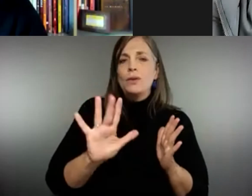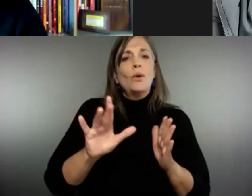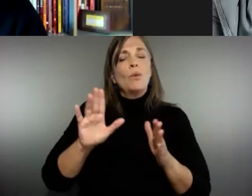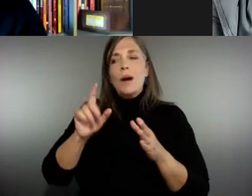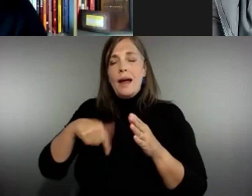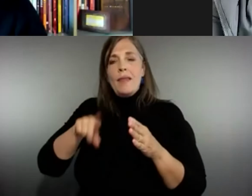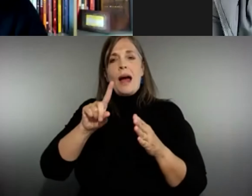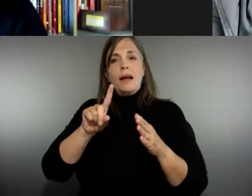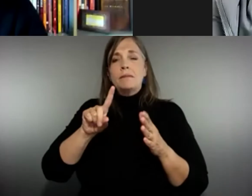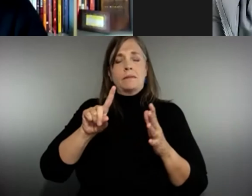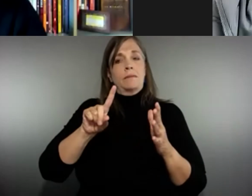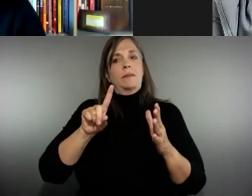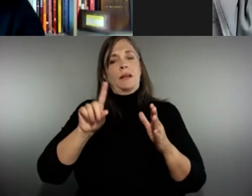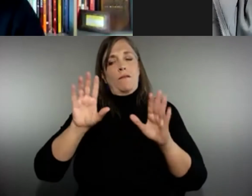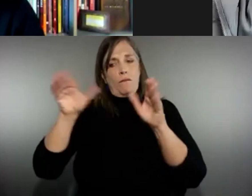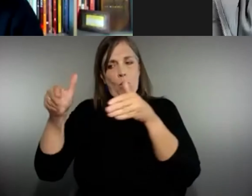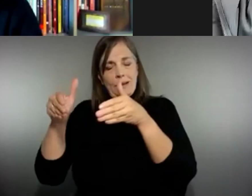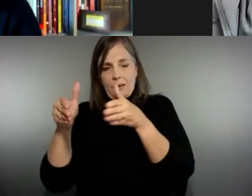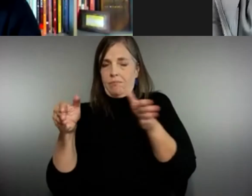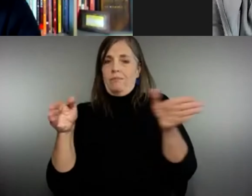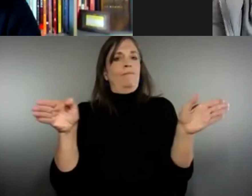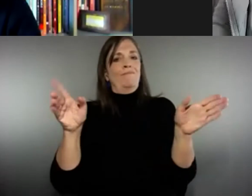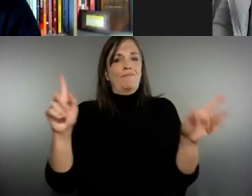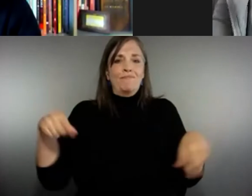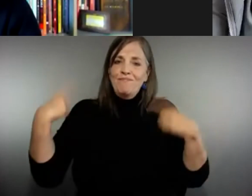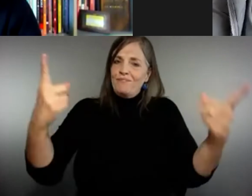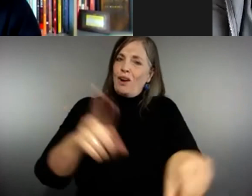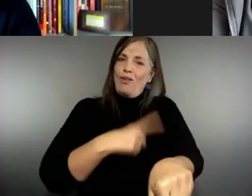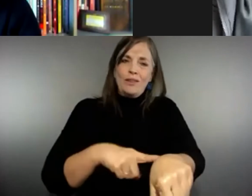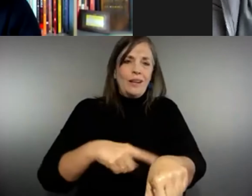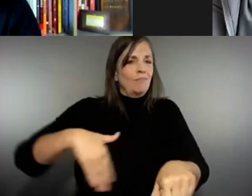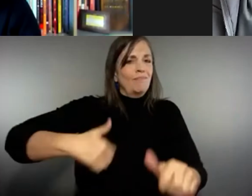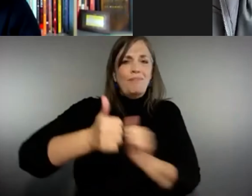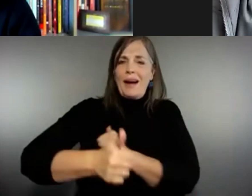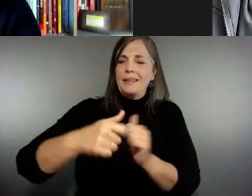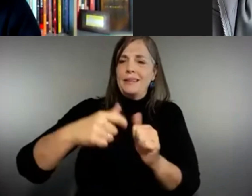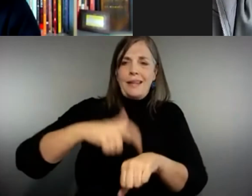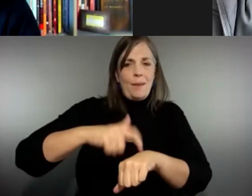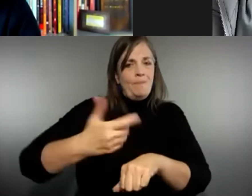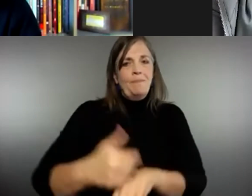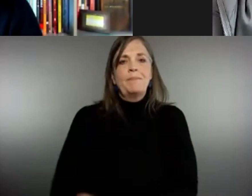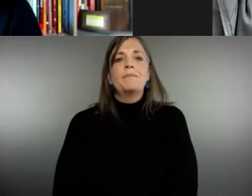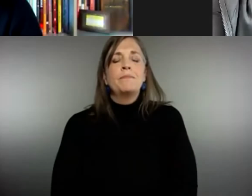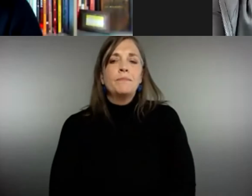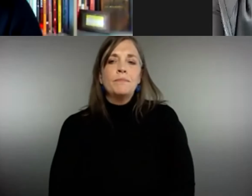and what else do you think is important for new yorkers to know about how you'll partner with nonprofit organizations